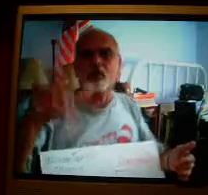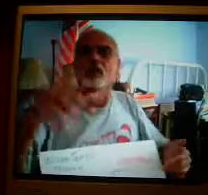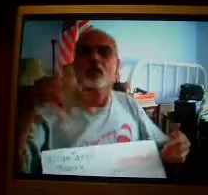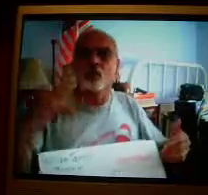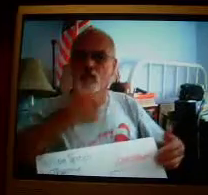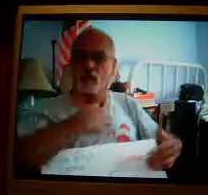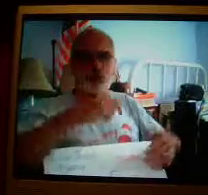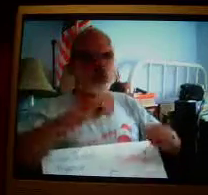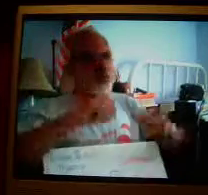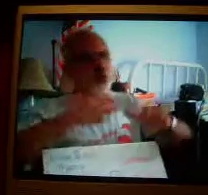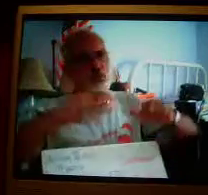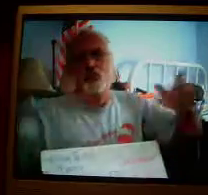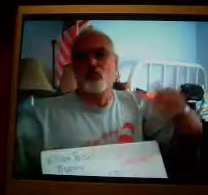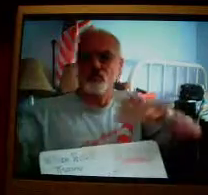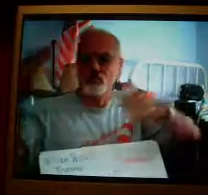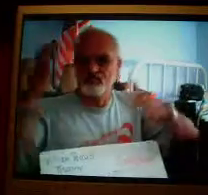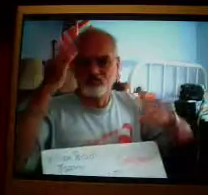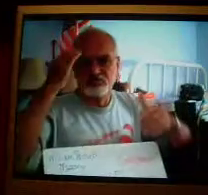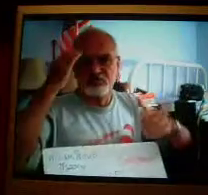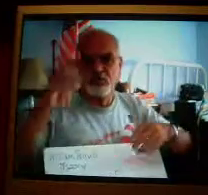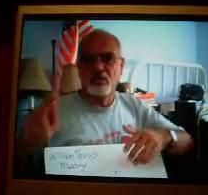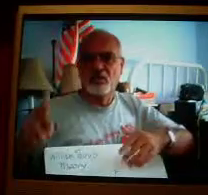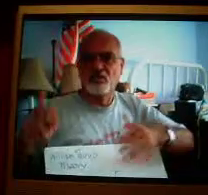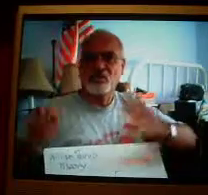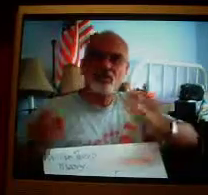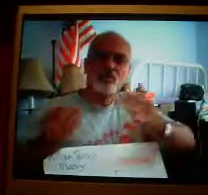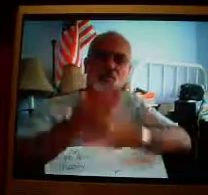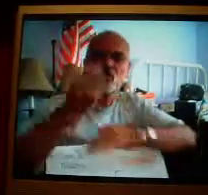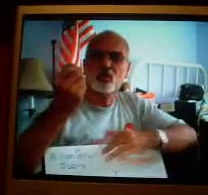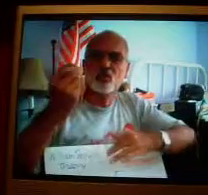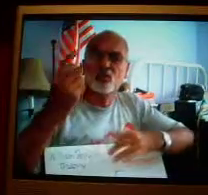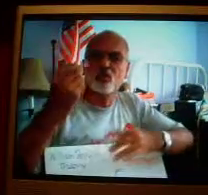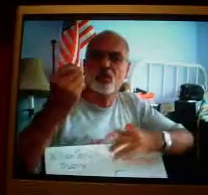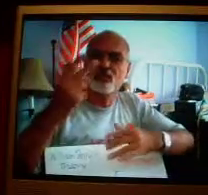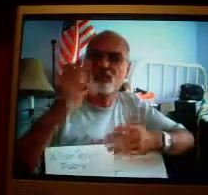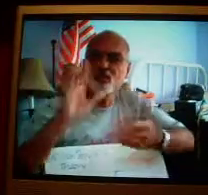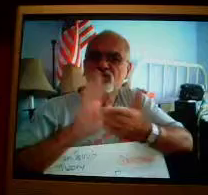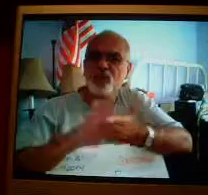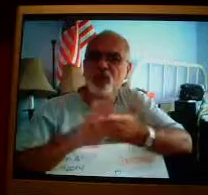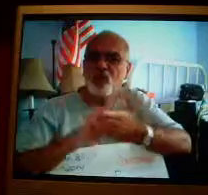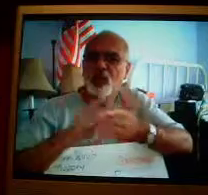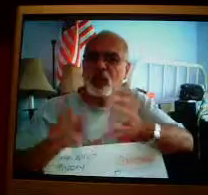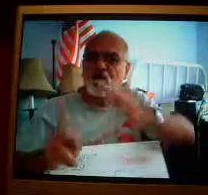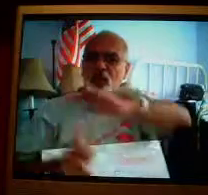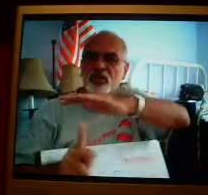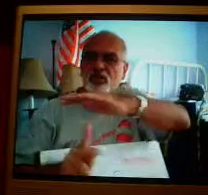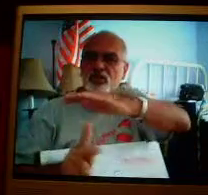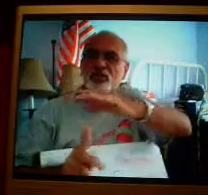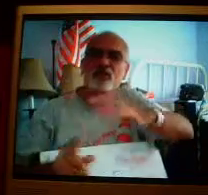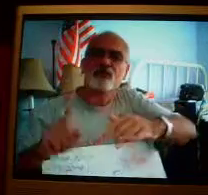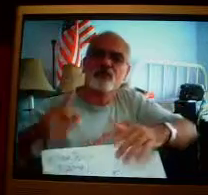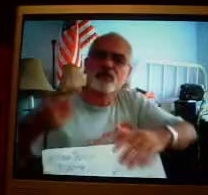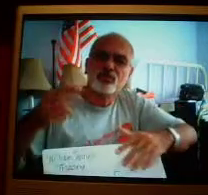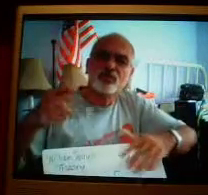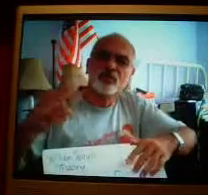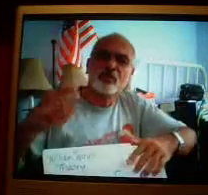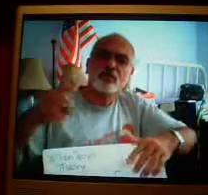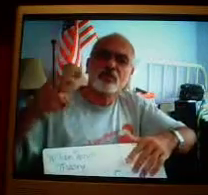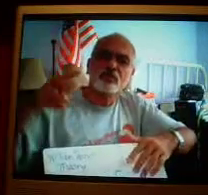and concept of what all you know, kindergarten through 12th grade. Kindergarten, 10th,